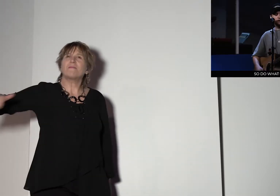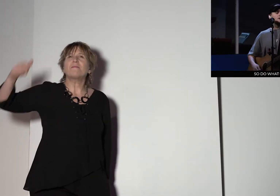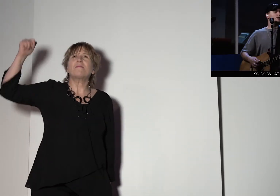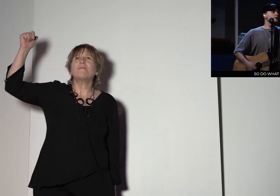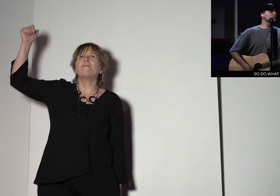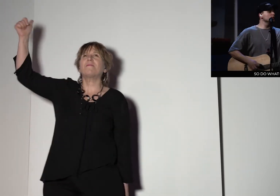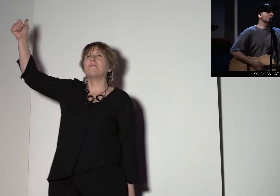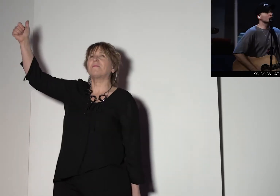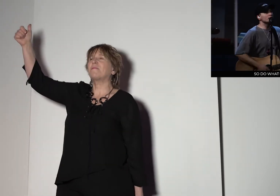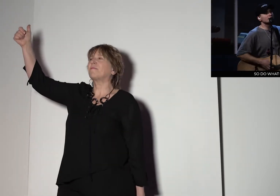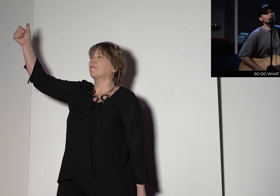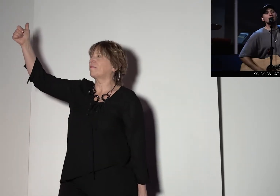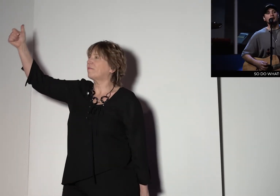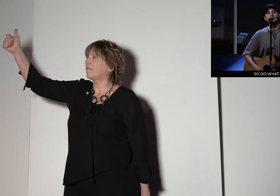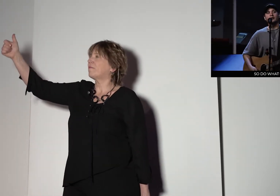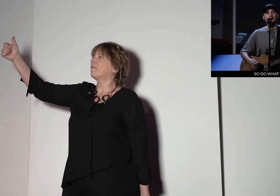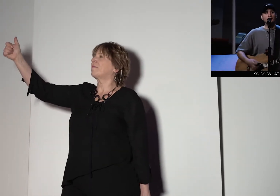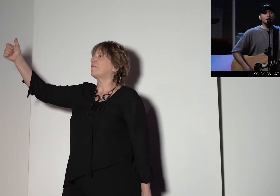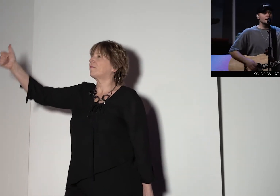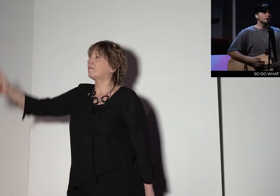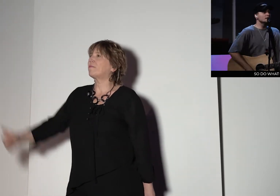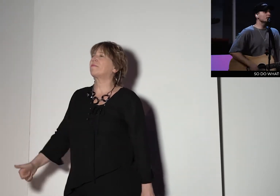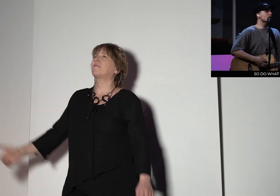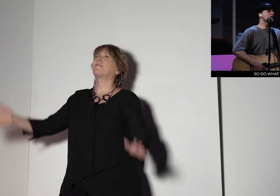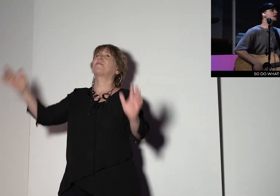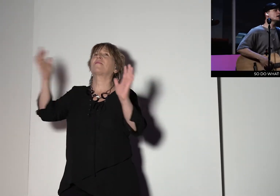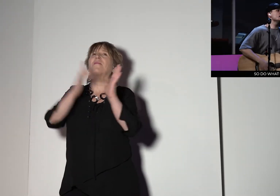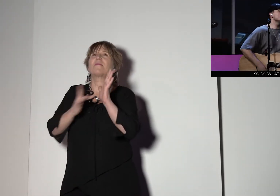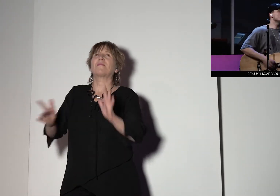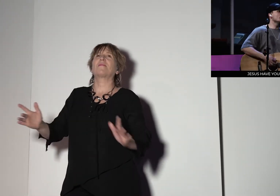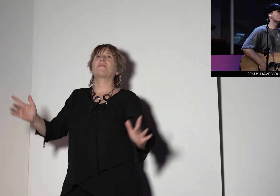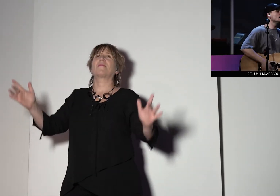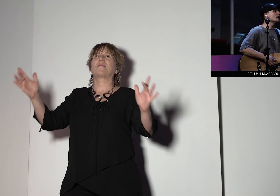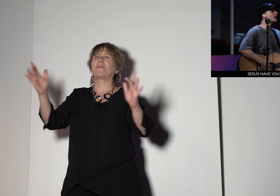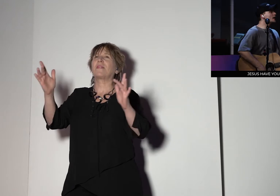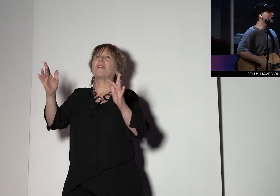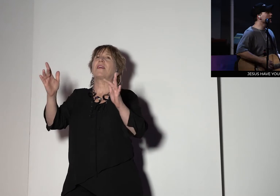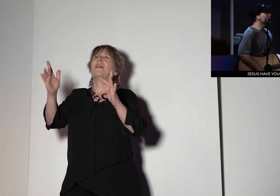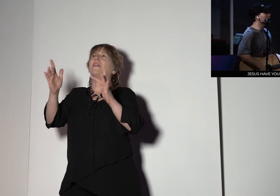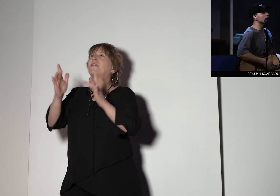only you can do.